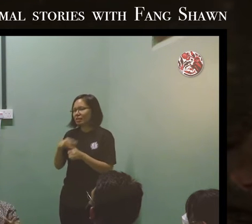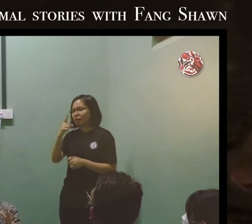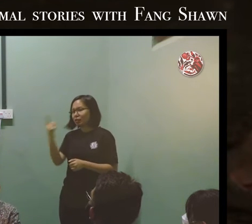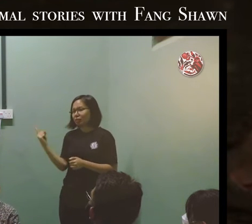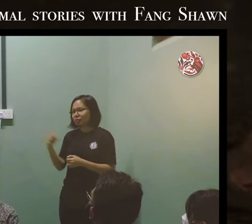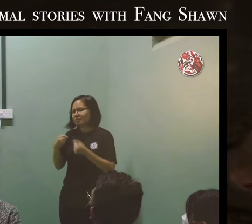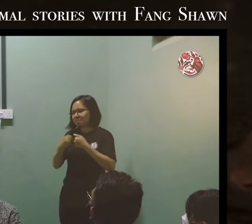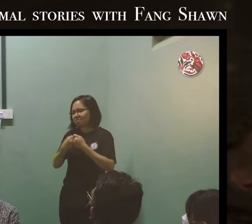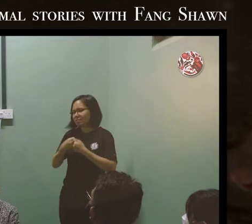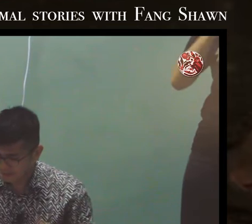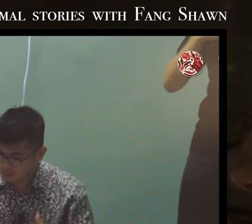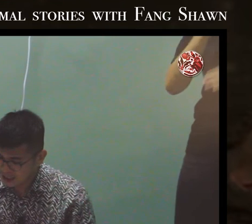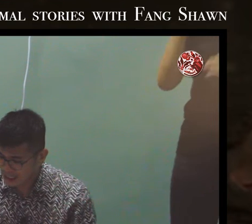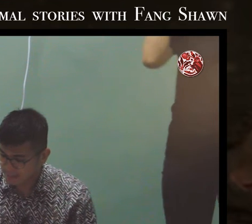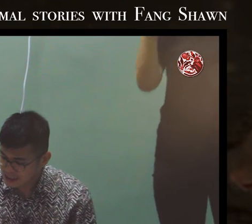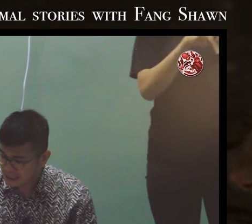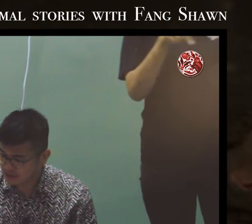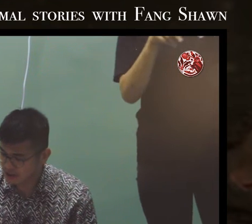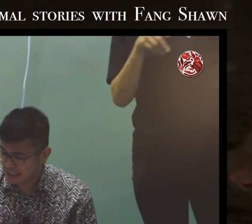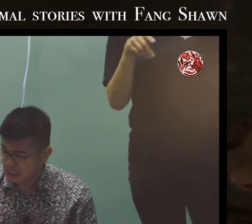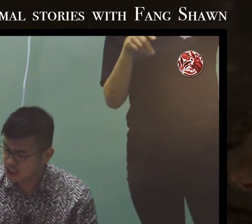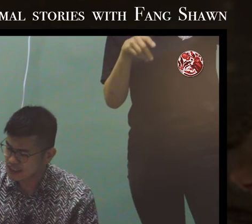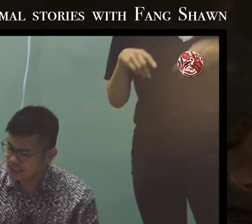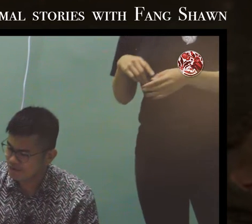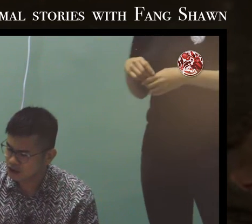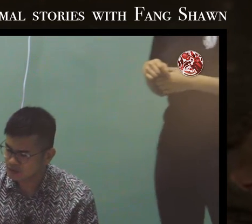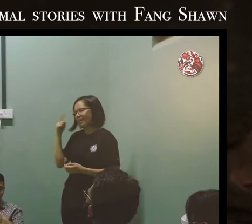between man and wild. But for me, I personally like to think that